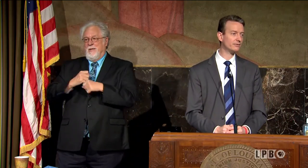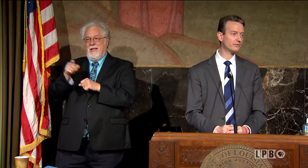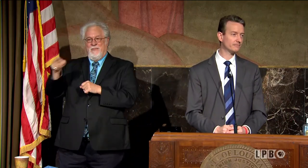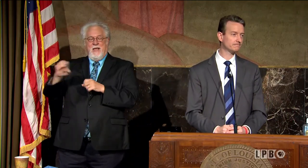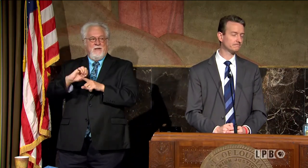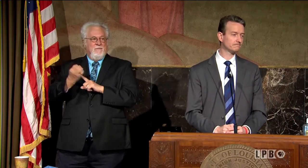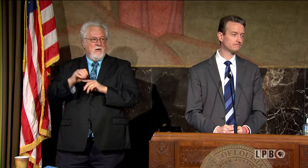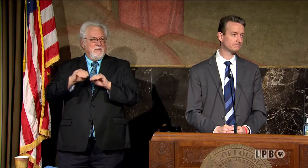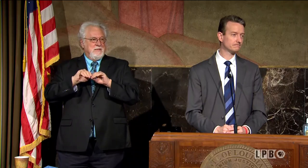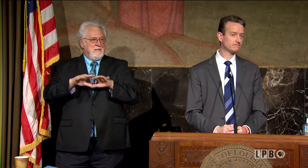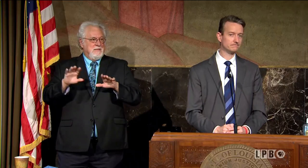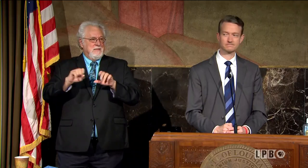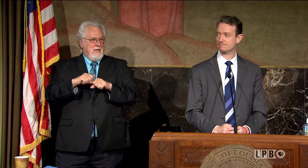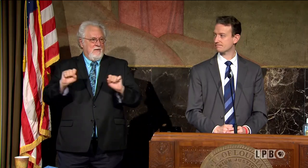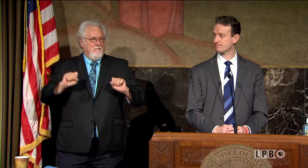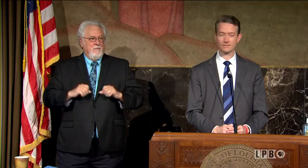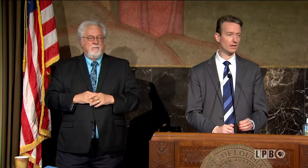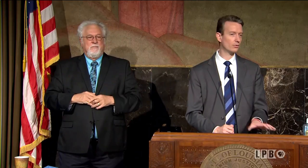environment safe.